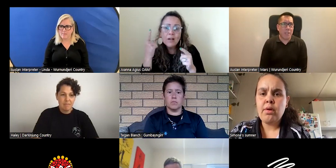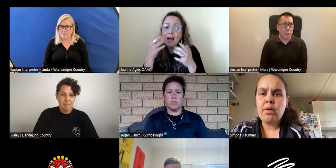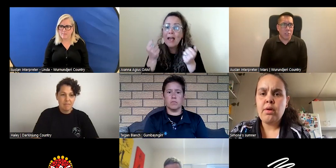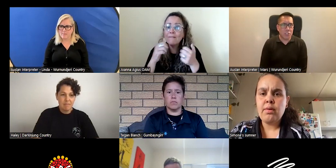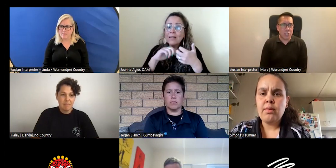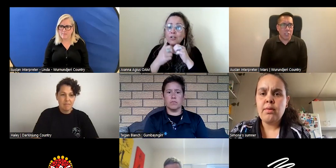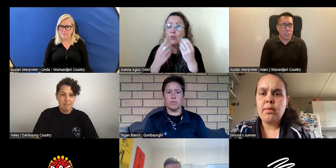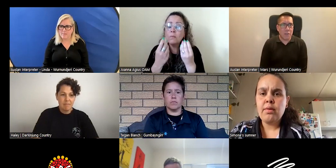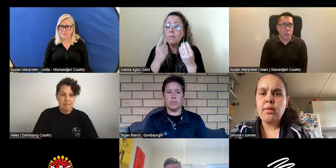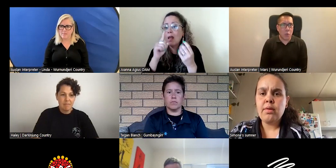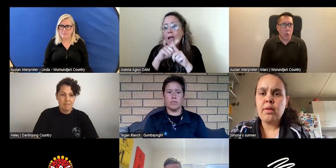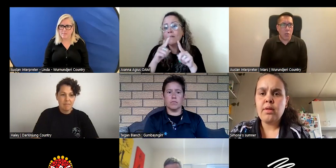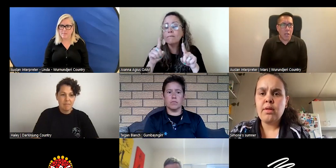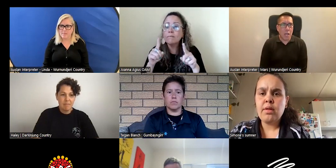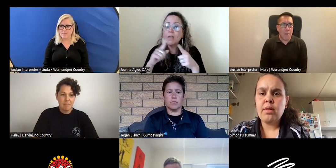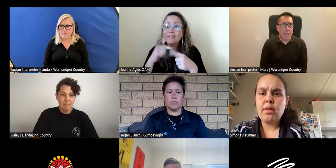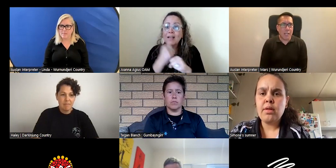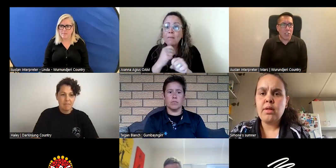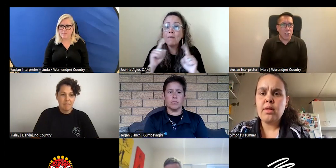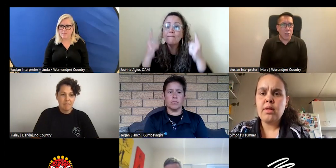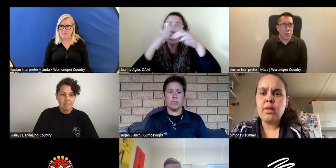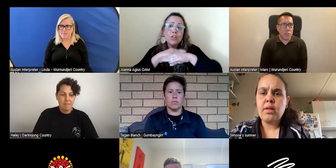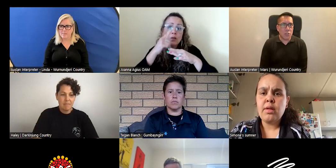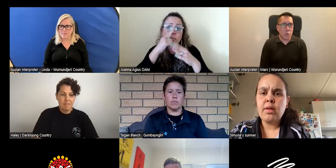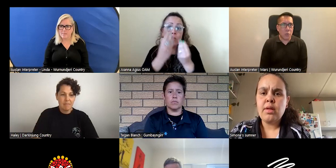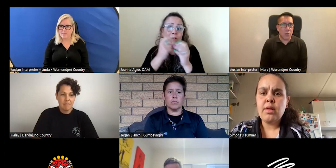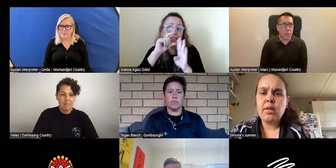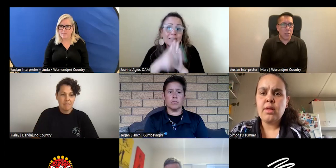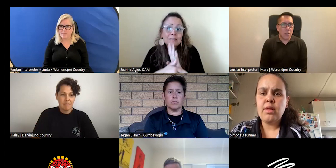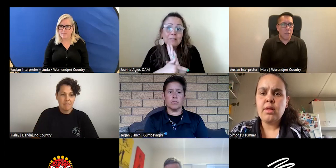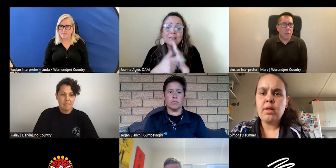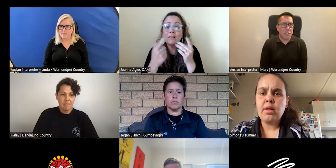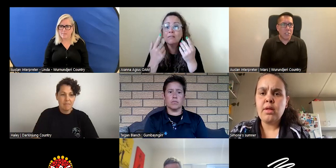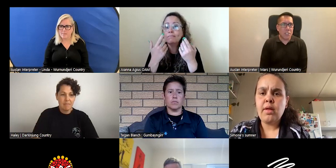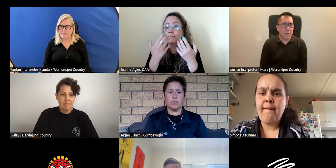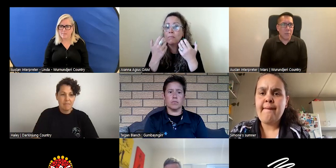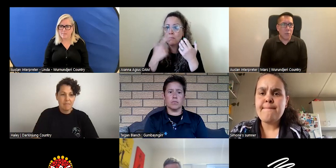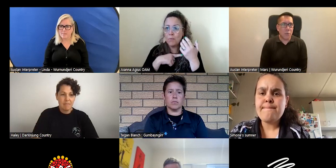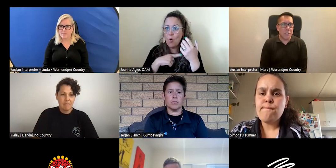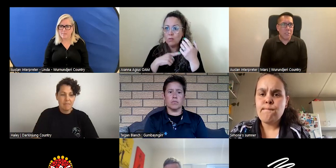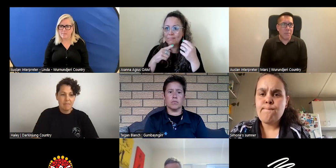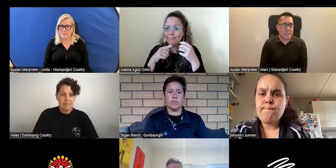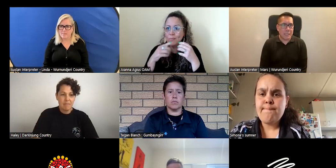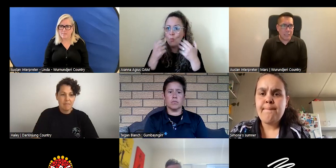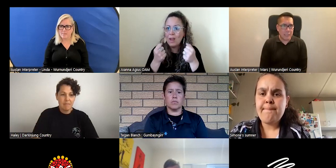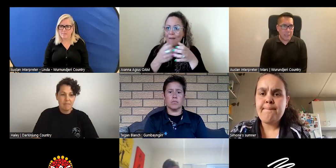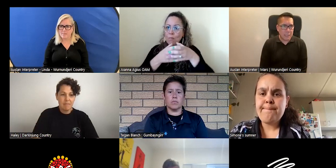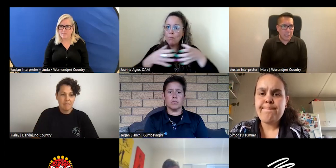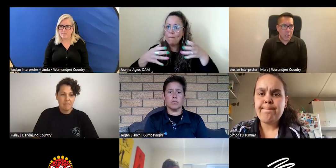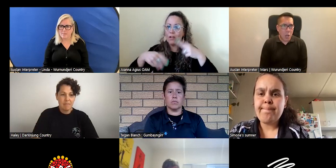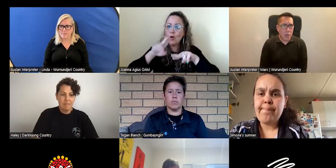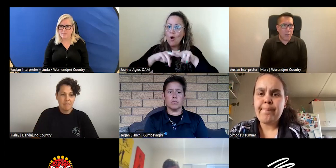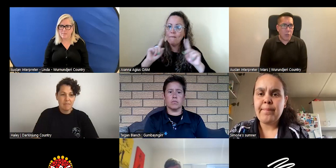my major question is, have you heard about any issues to do with First Nations peoples with